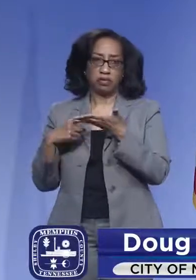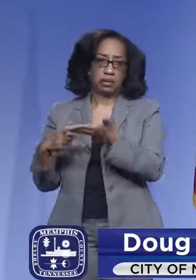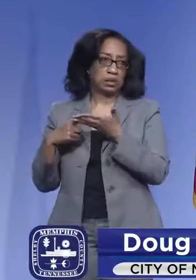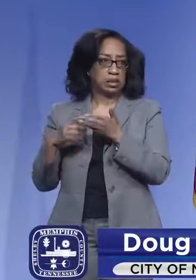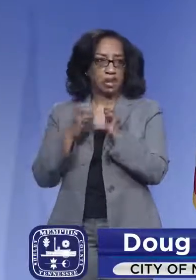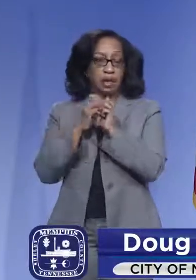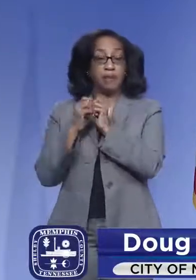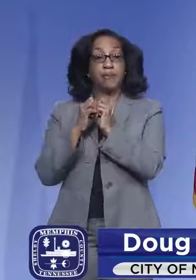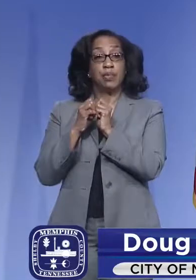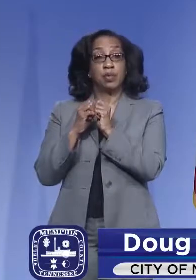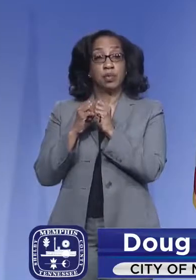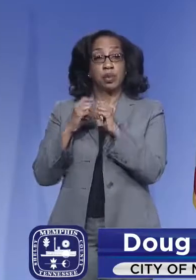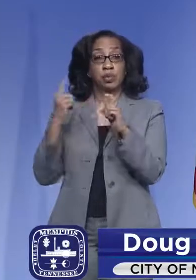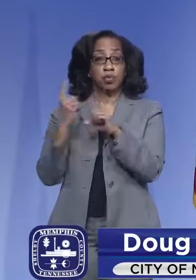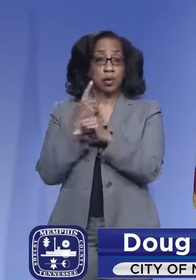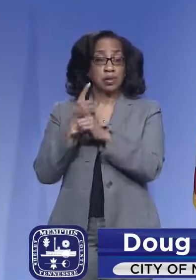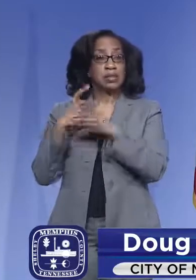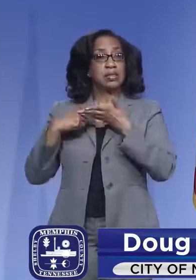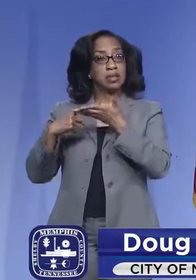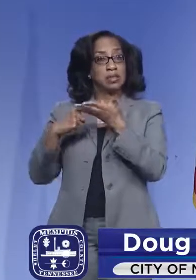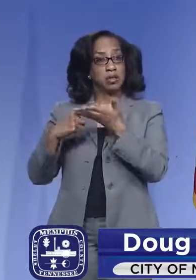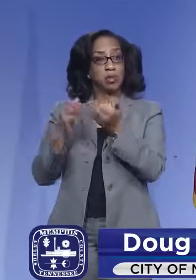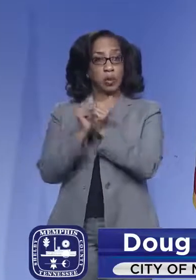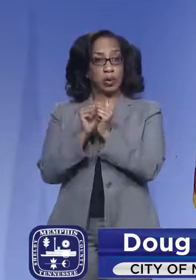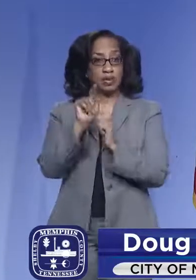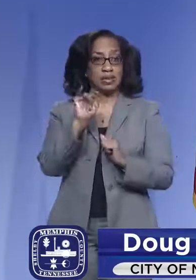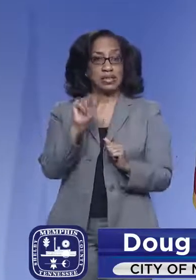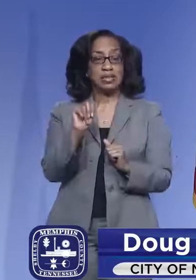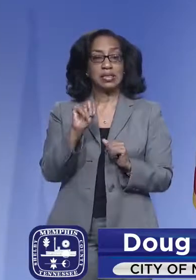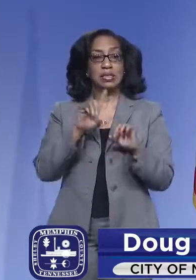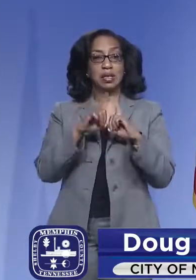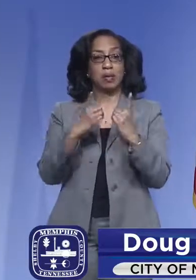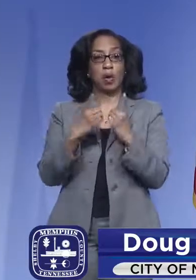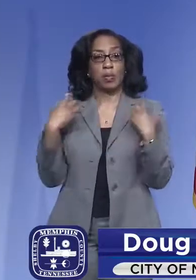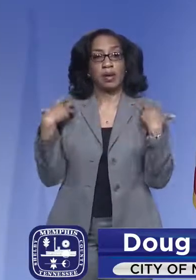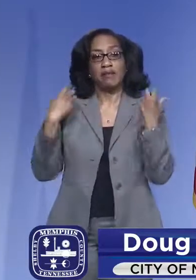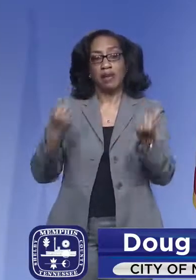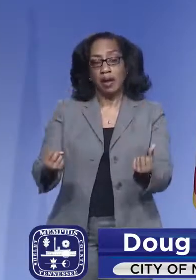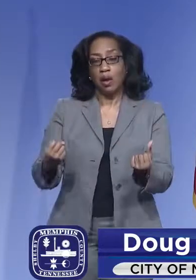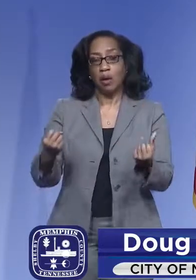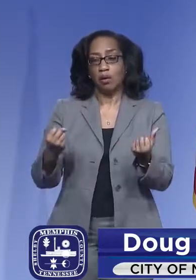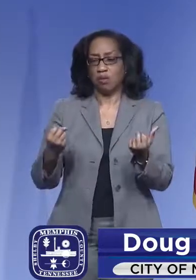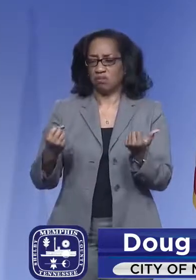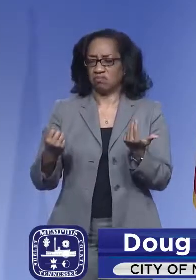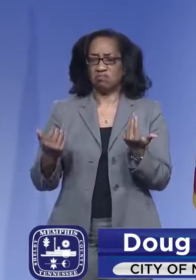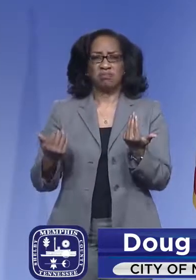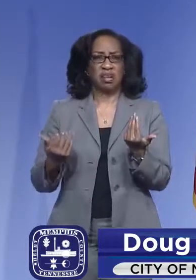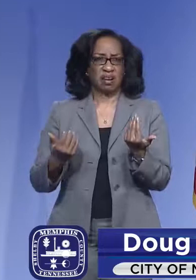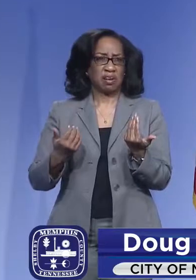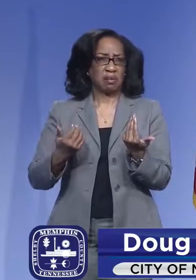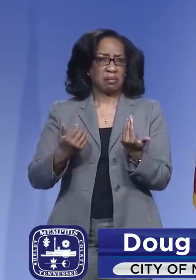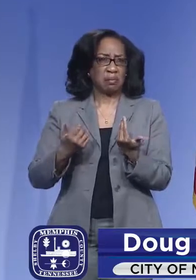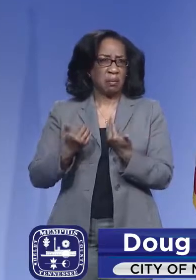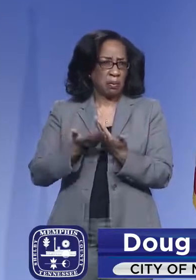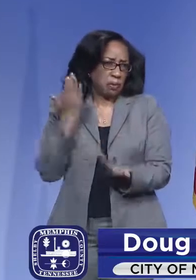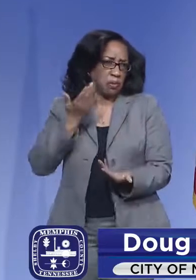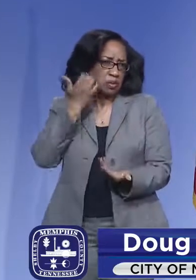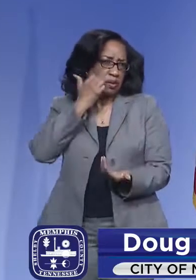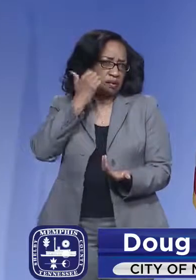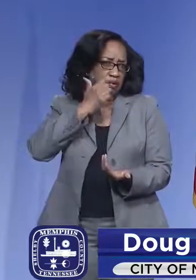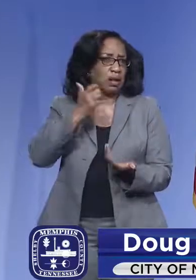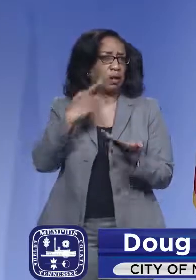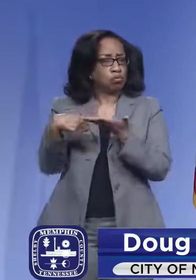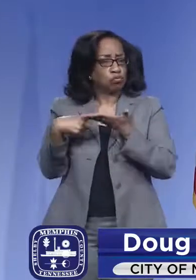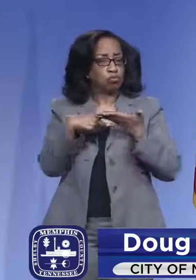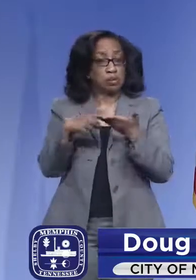a regular and recurring discussion with the Tennessee Department of Health on almost a daily basis. So that had not